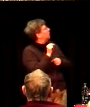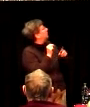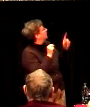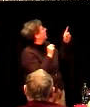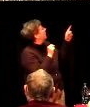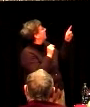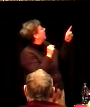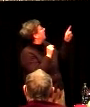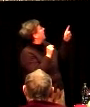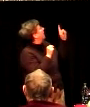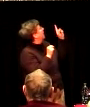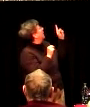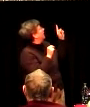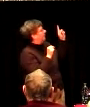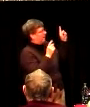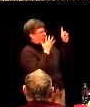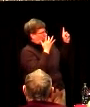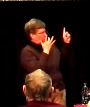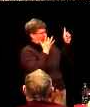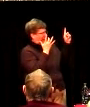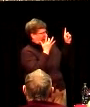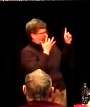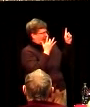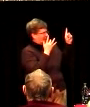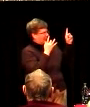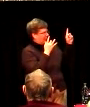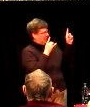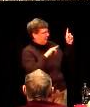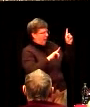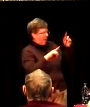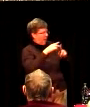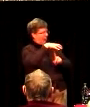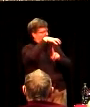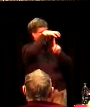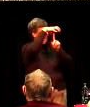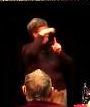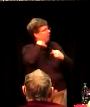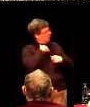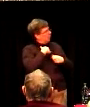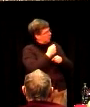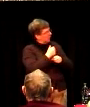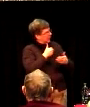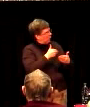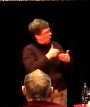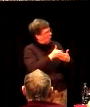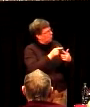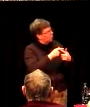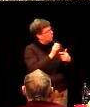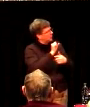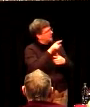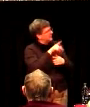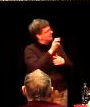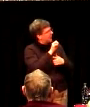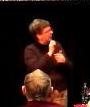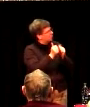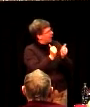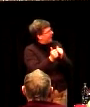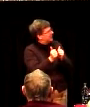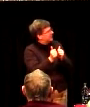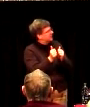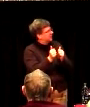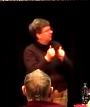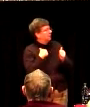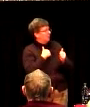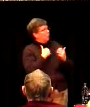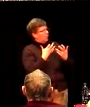And why were we doing this? Well, we were getting ready for the space race. So we wanted to hear or see what people